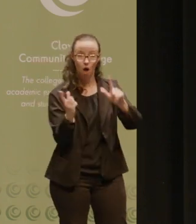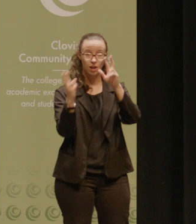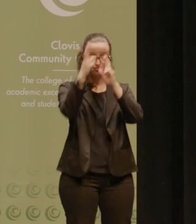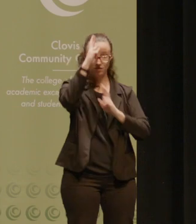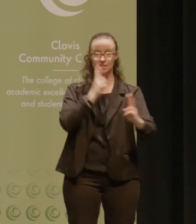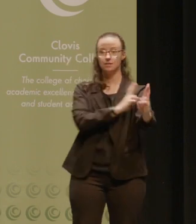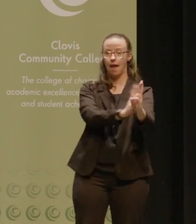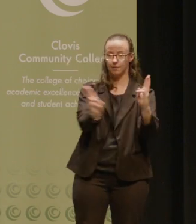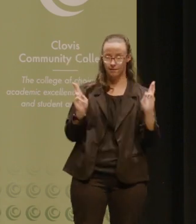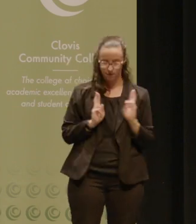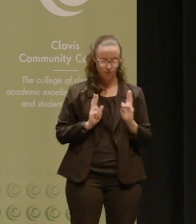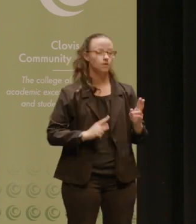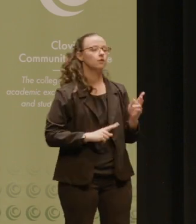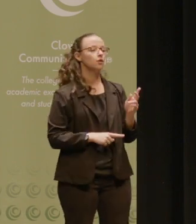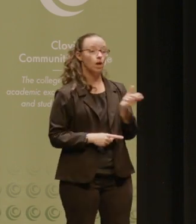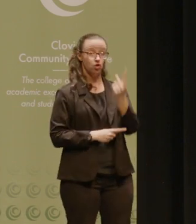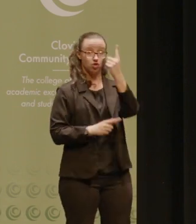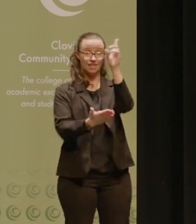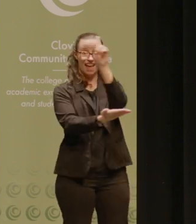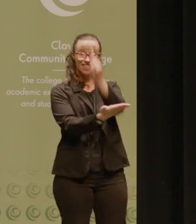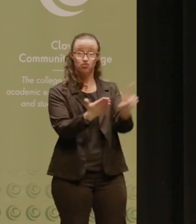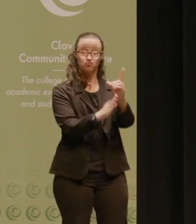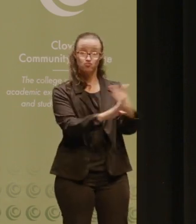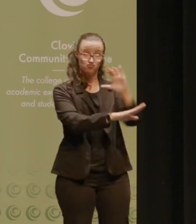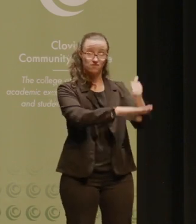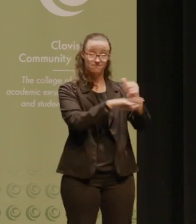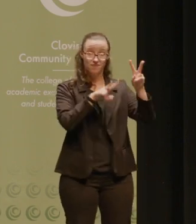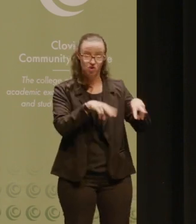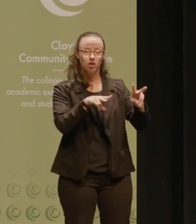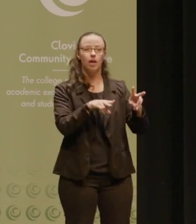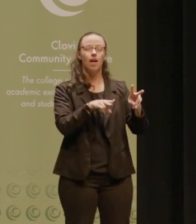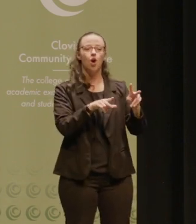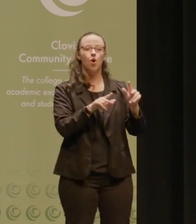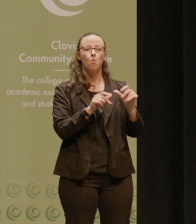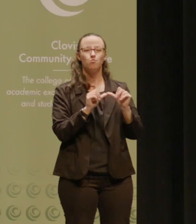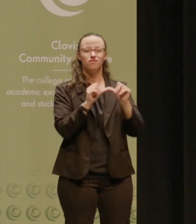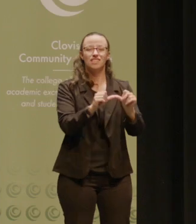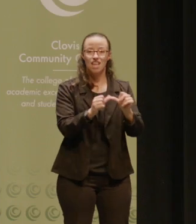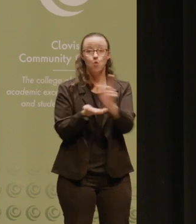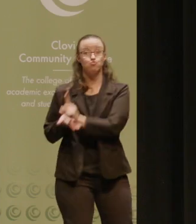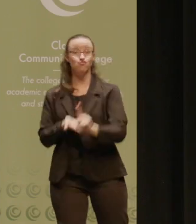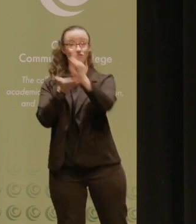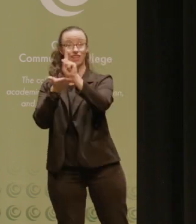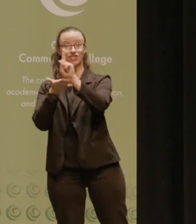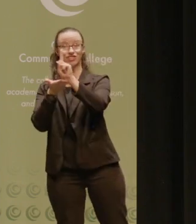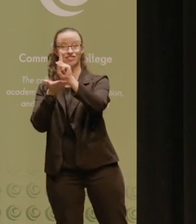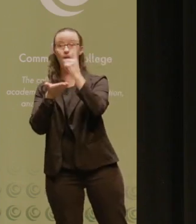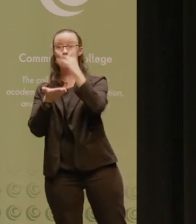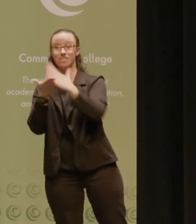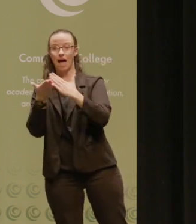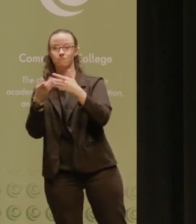another, and understand that discrimination and prejudice creates and sustains privilege for some